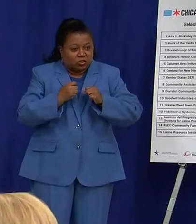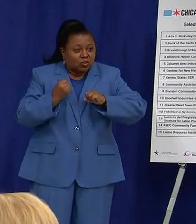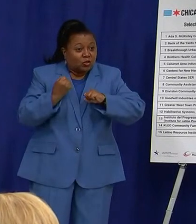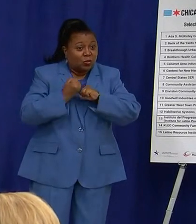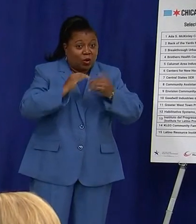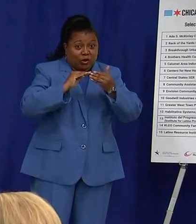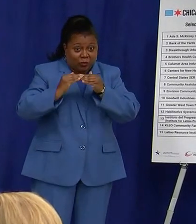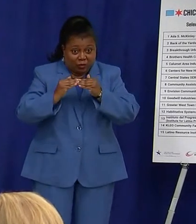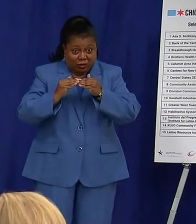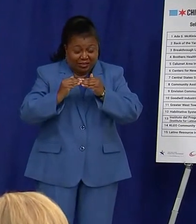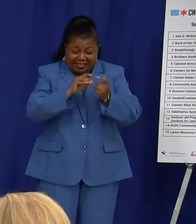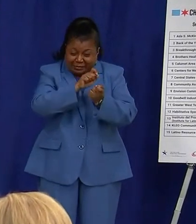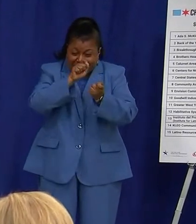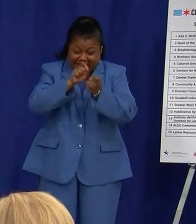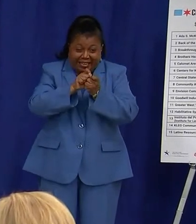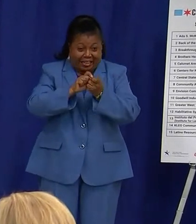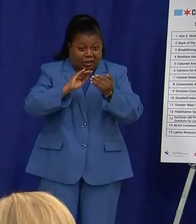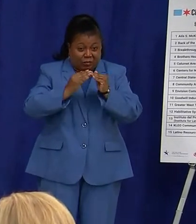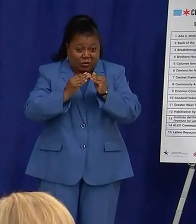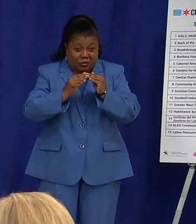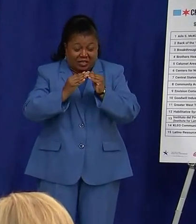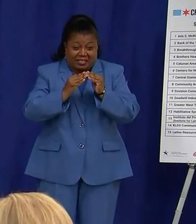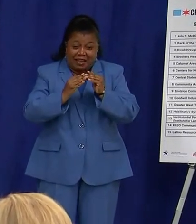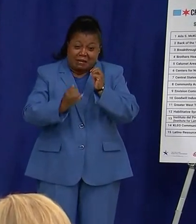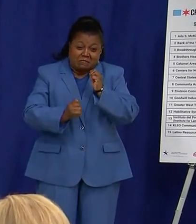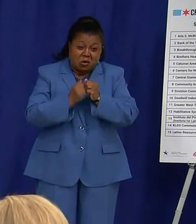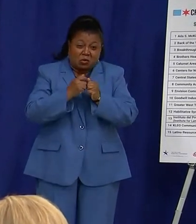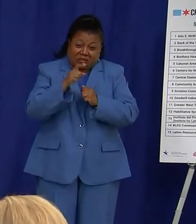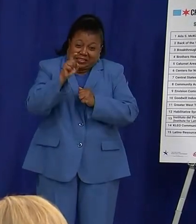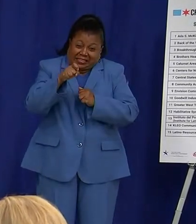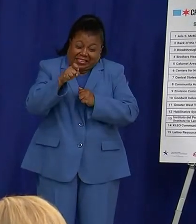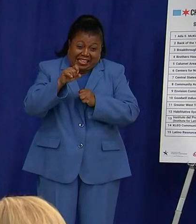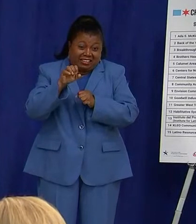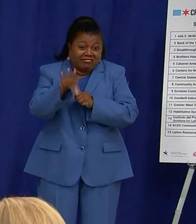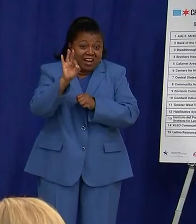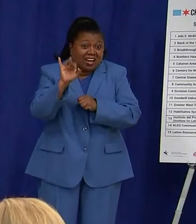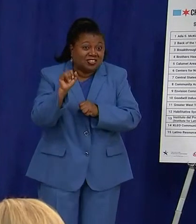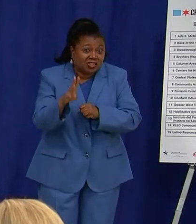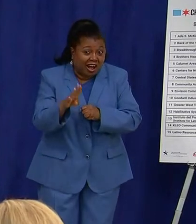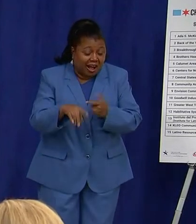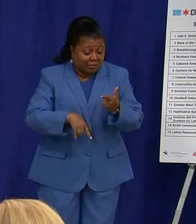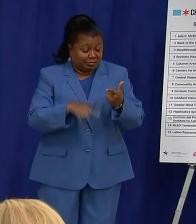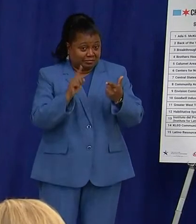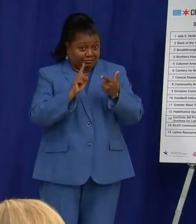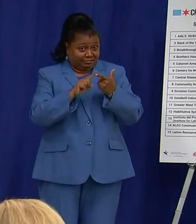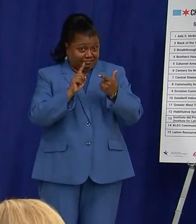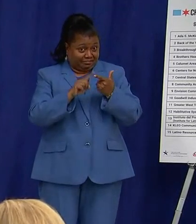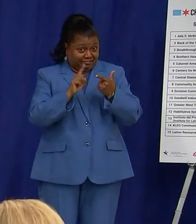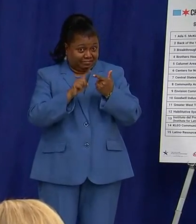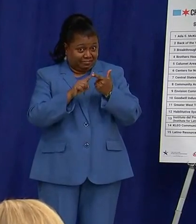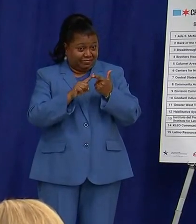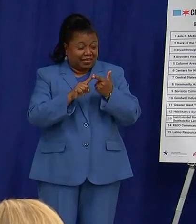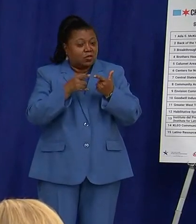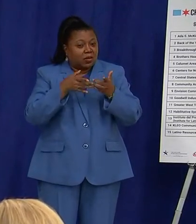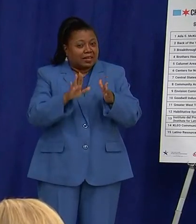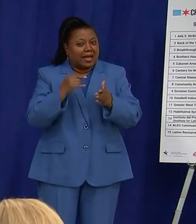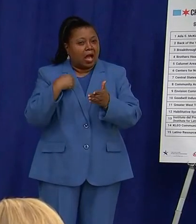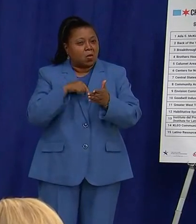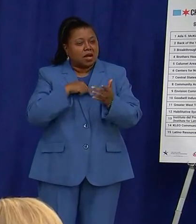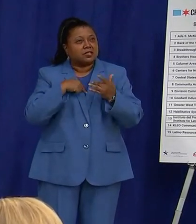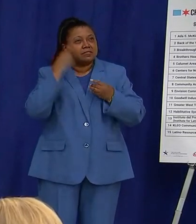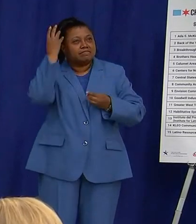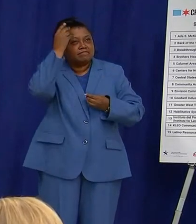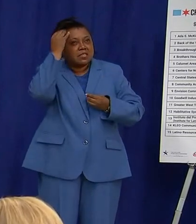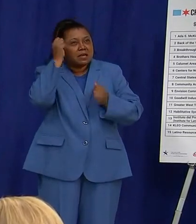support communities, particularly communities that are most in need of jobs, and secondly, that will allow us